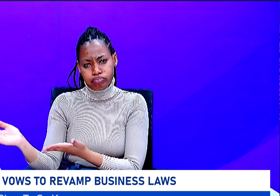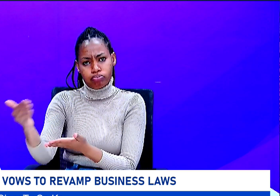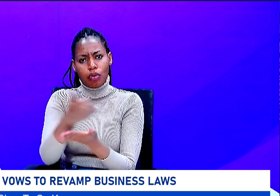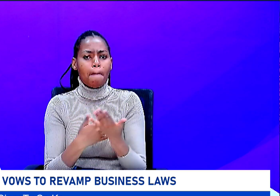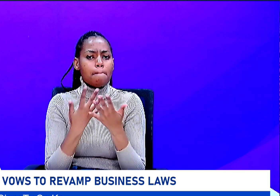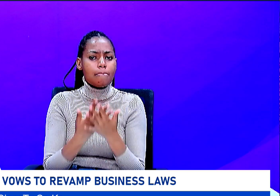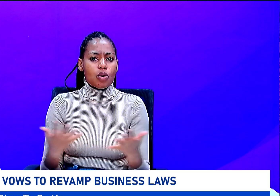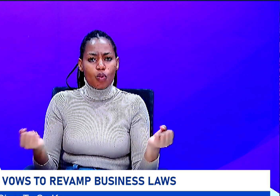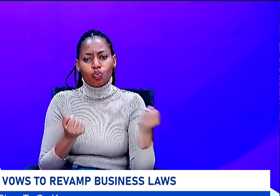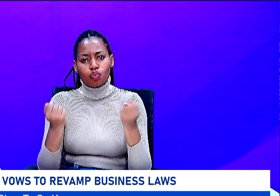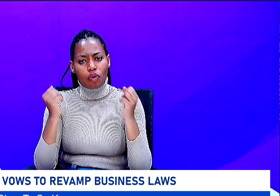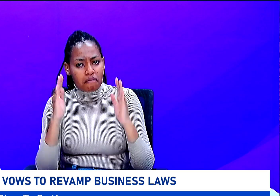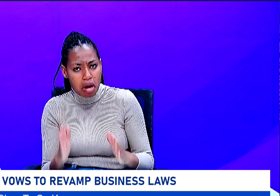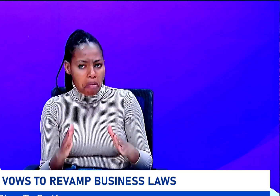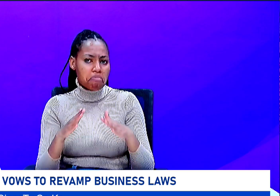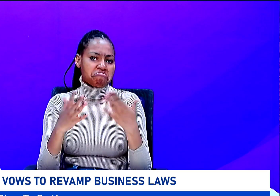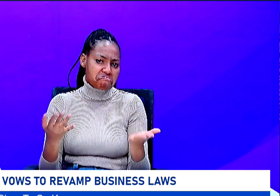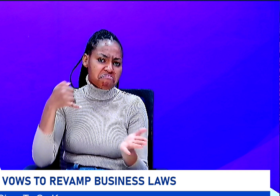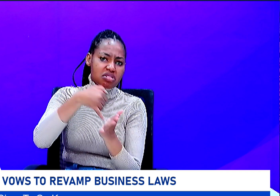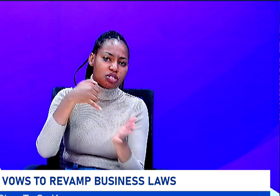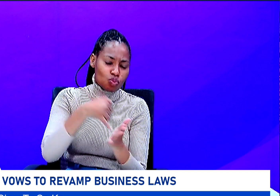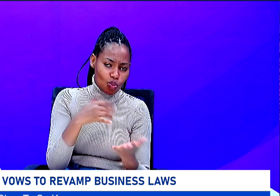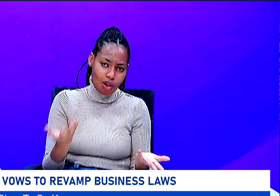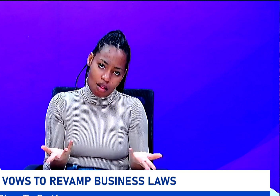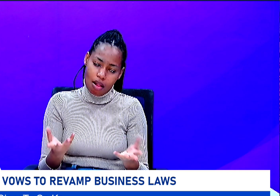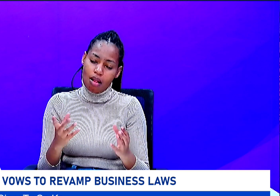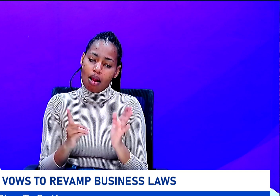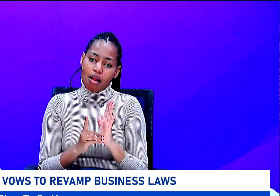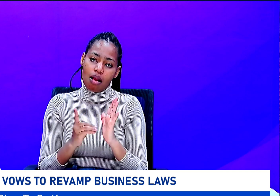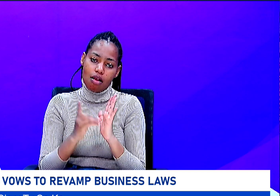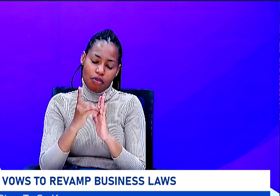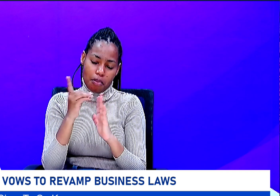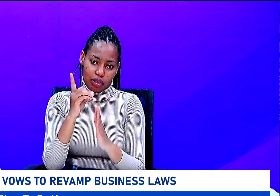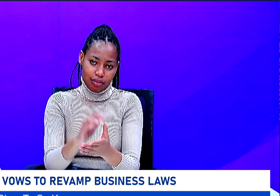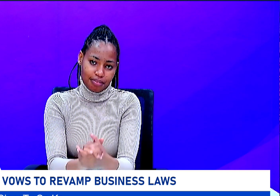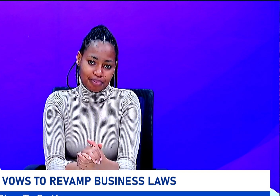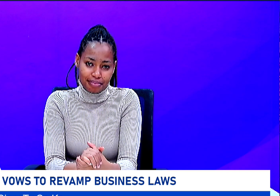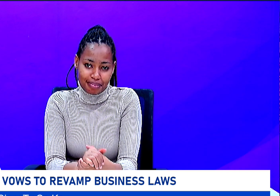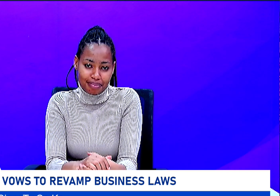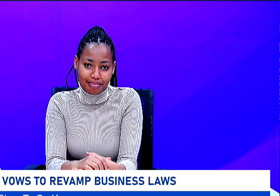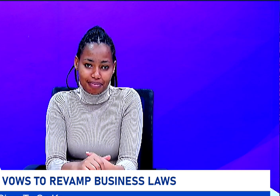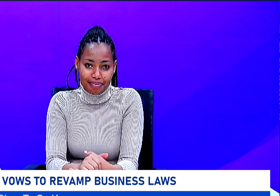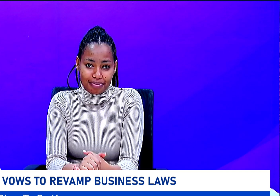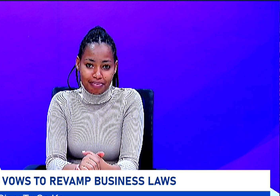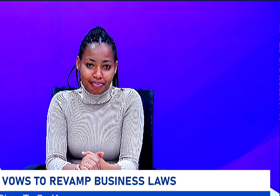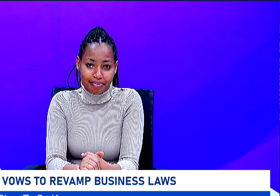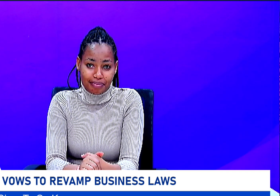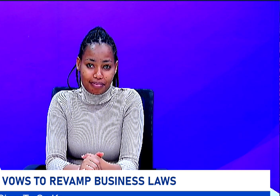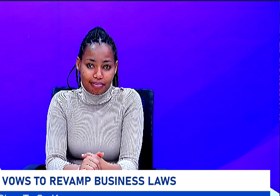individual companies at the expense of national economic priorities, calling for collective